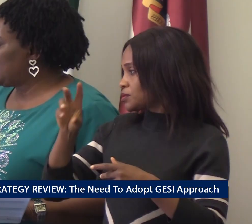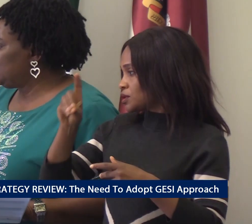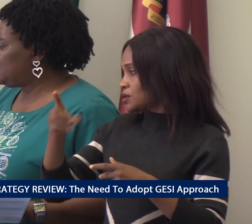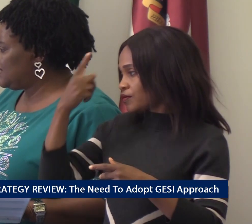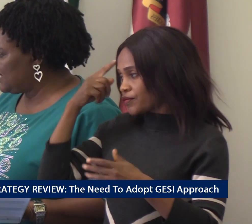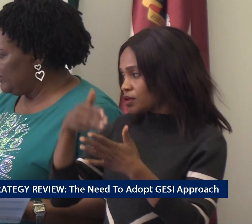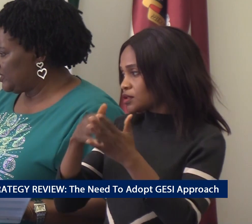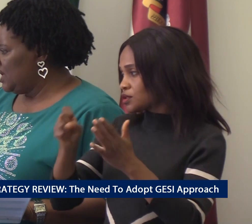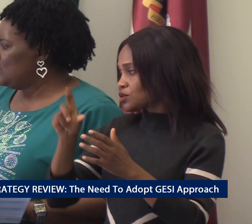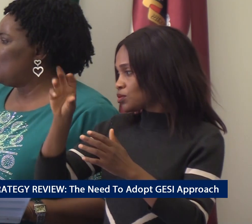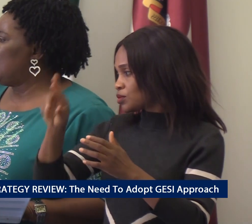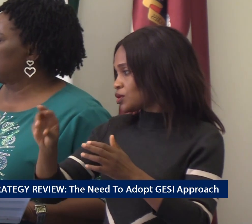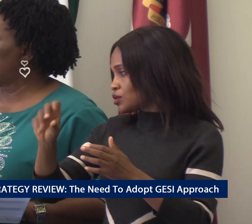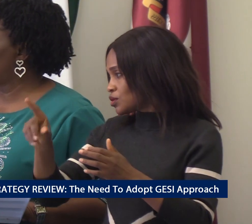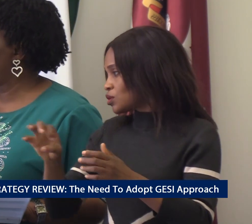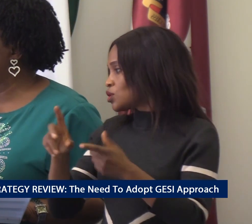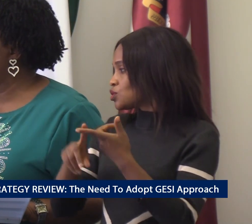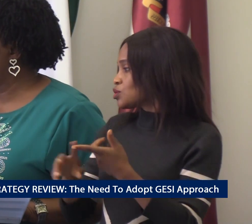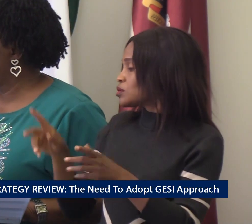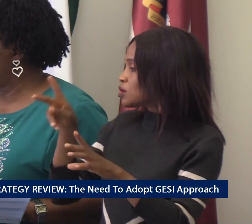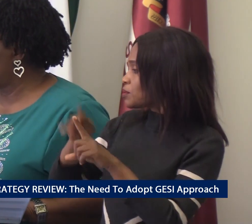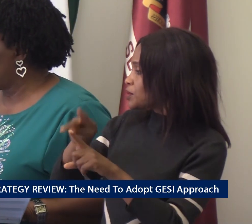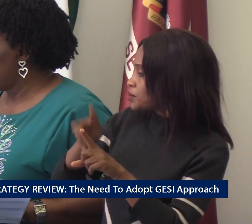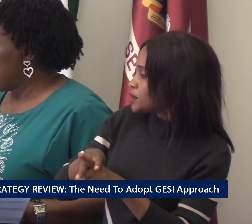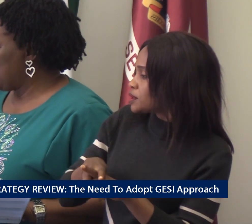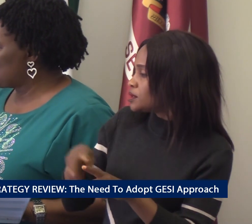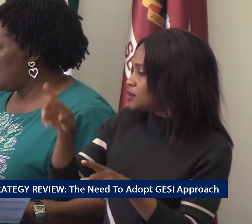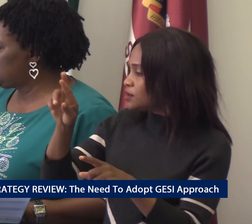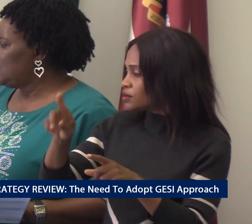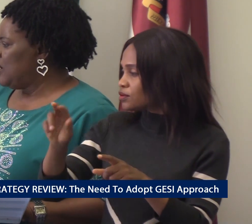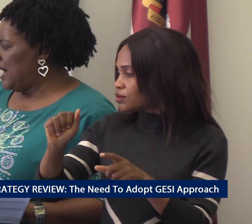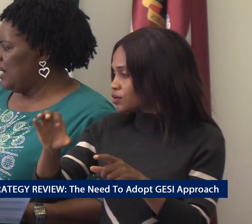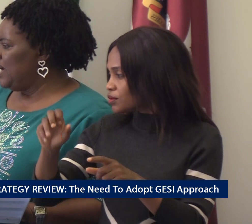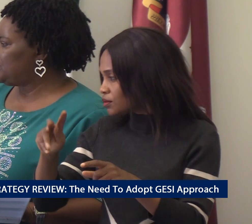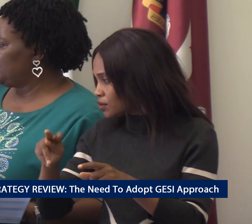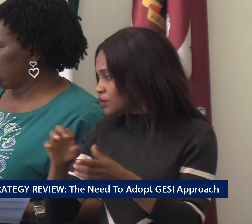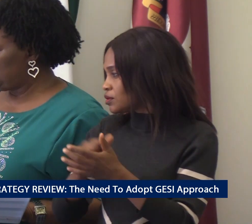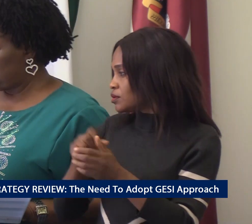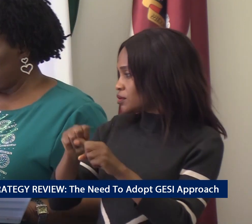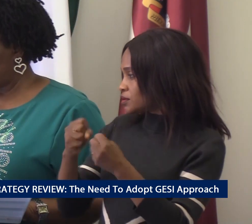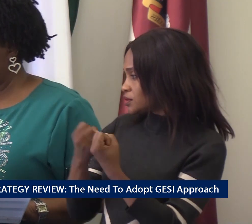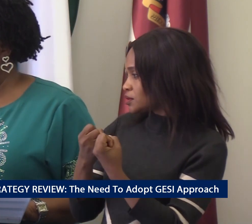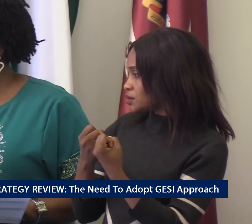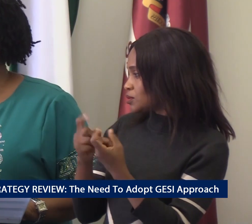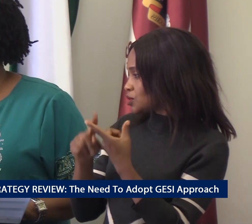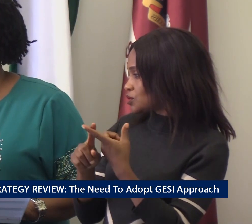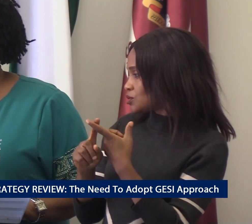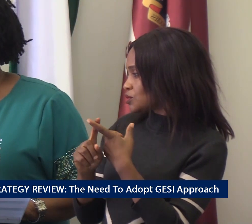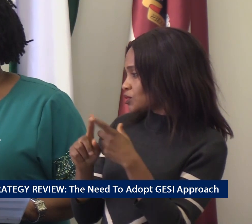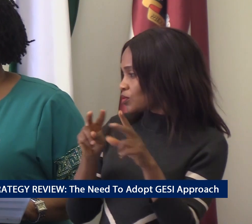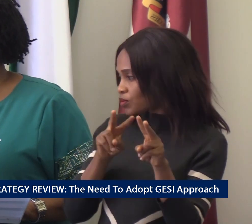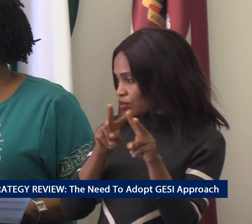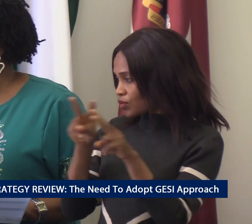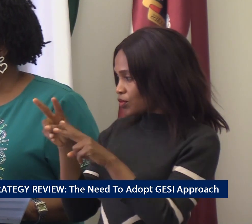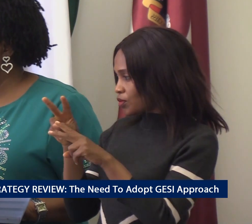implement tracking systems to monitor progress in representation across parliamentary structures.